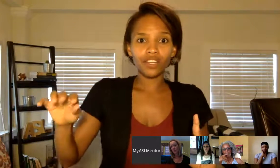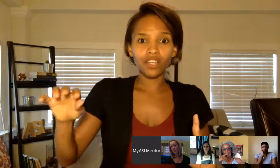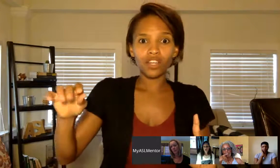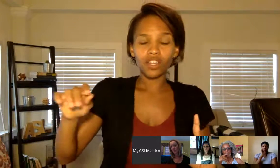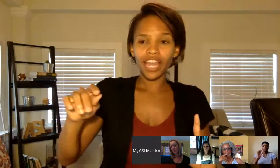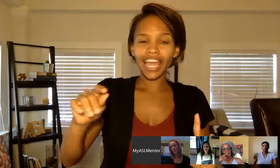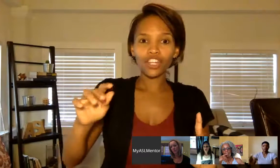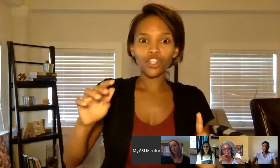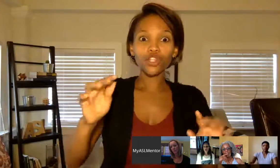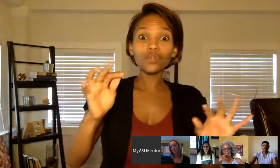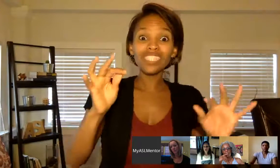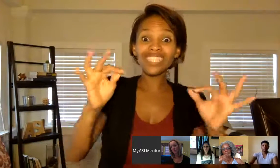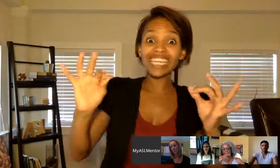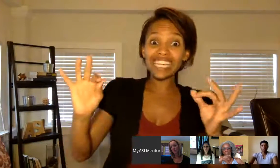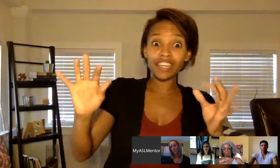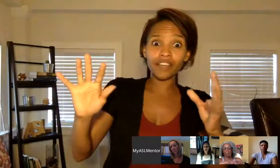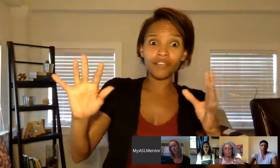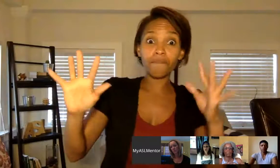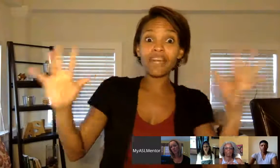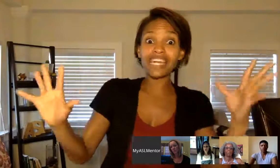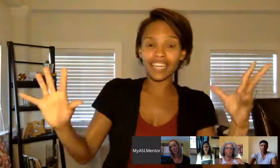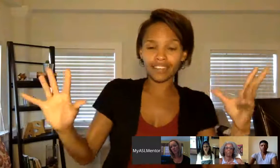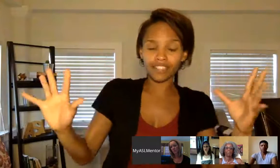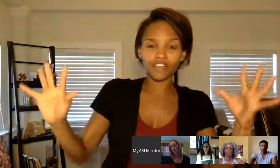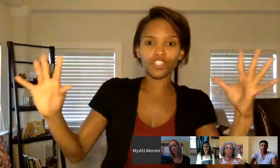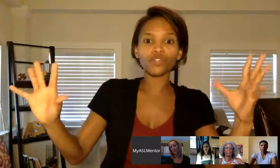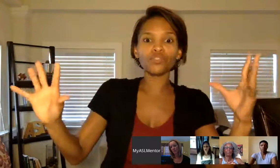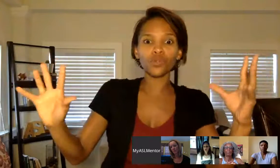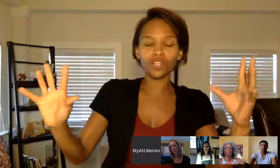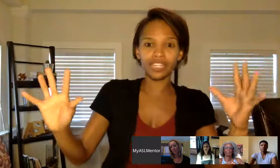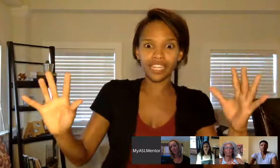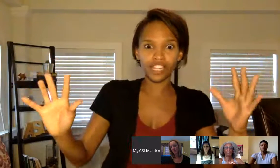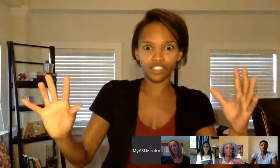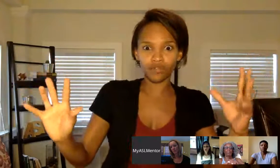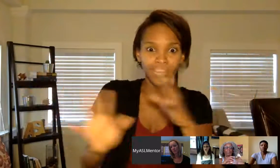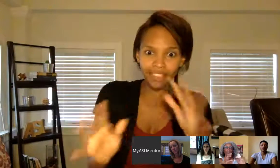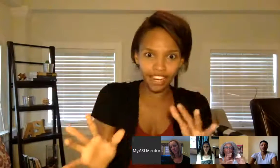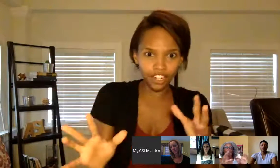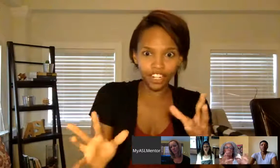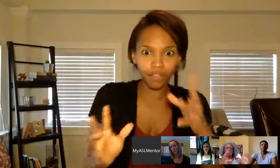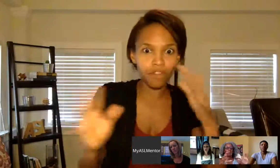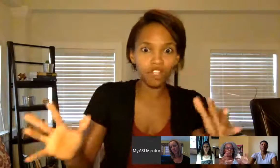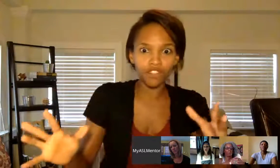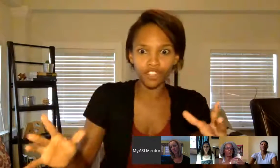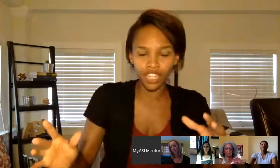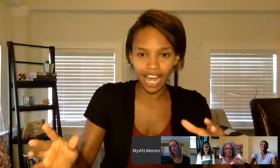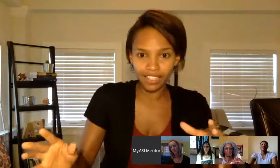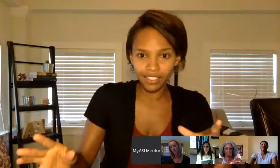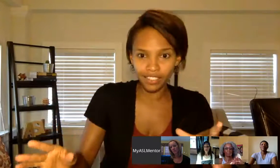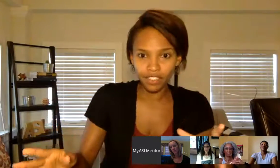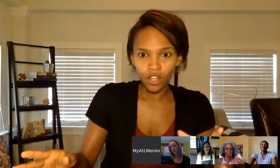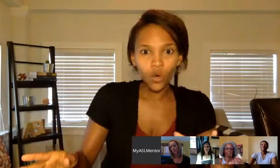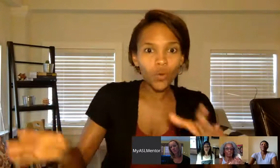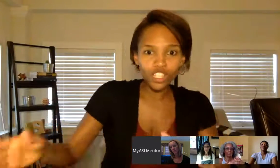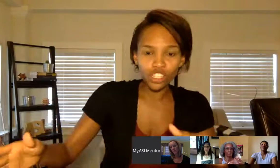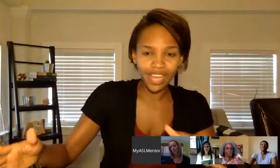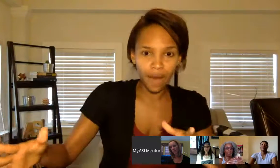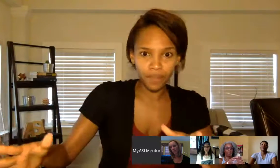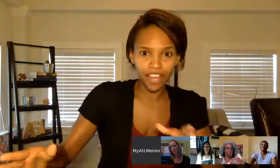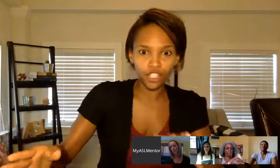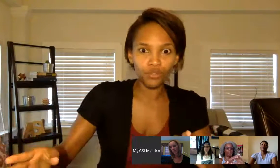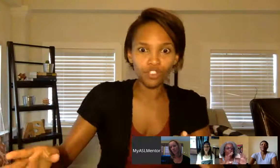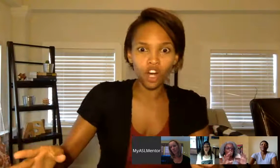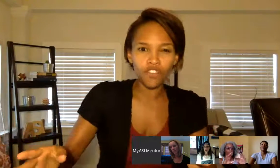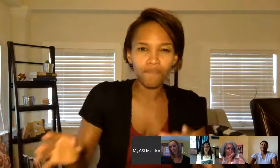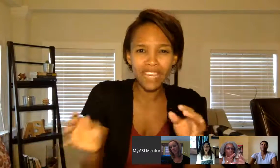and you see the makings of a huge organization right there in the middle of your class. What just